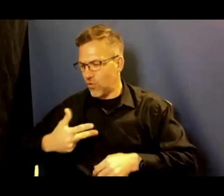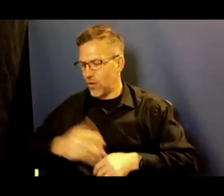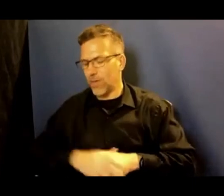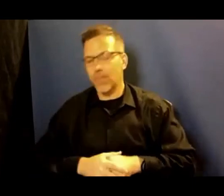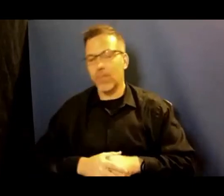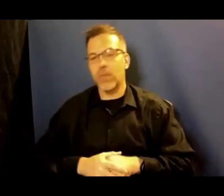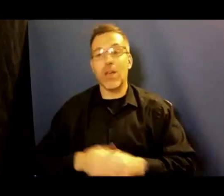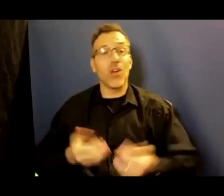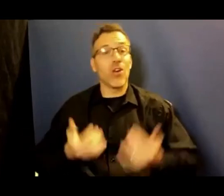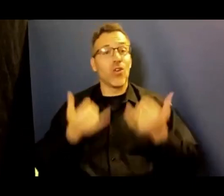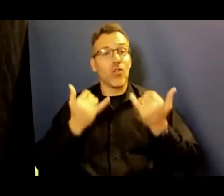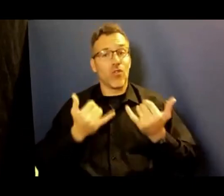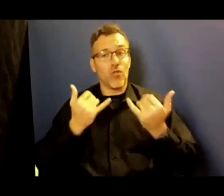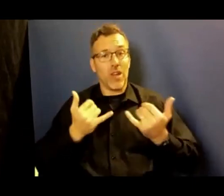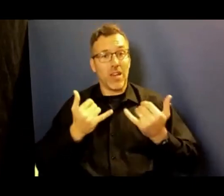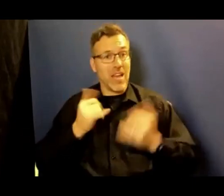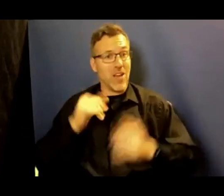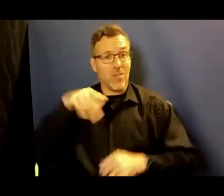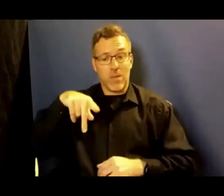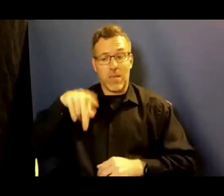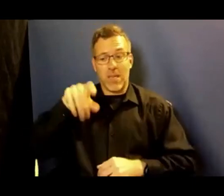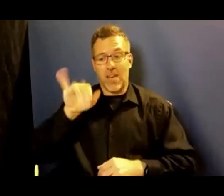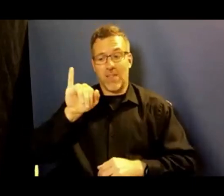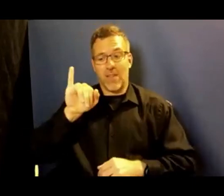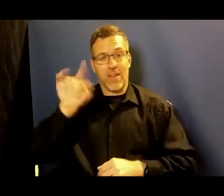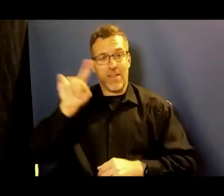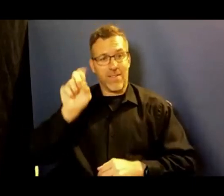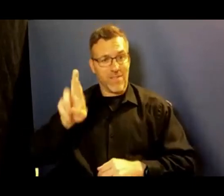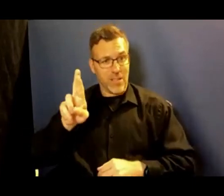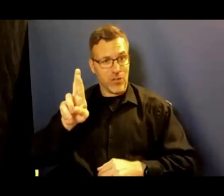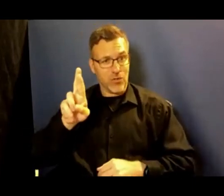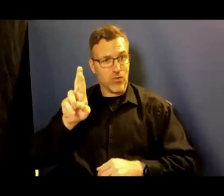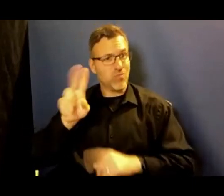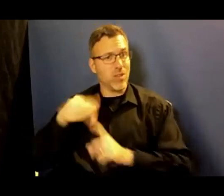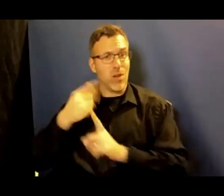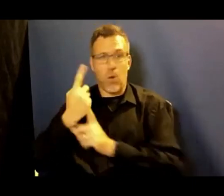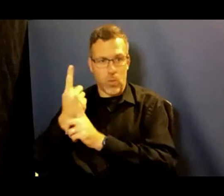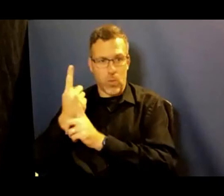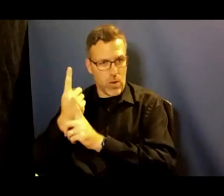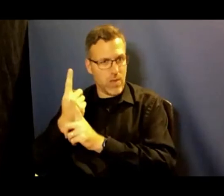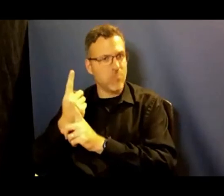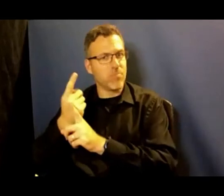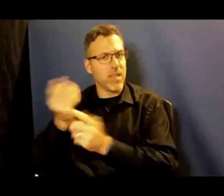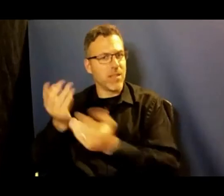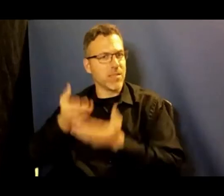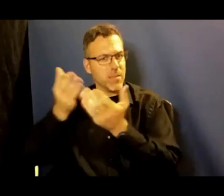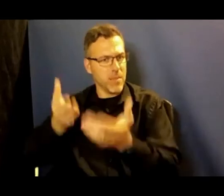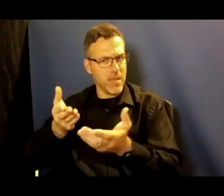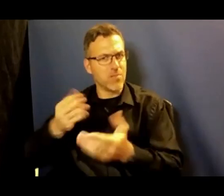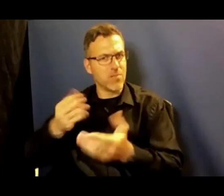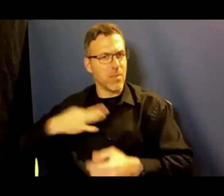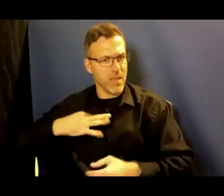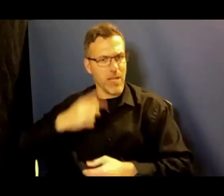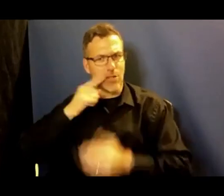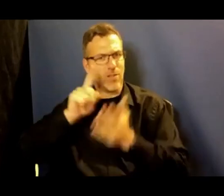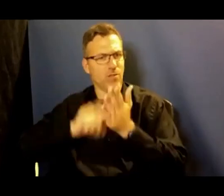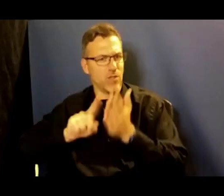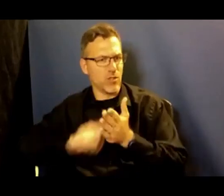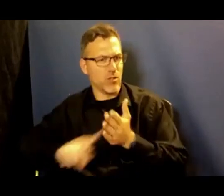data reviewed is for Pfizer. So the only one I think we could recommend a third dose for will be Pfizer.